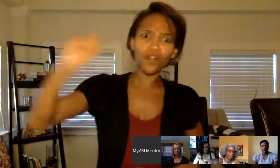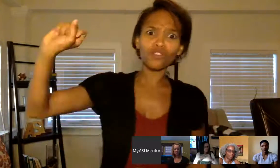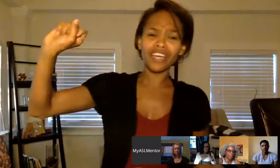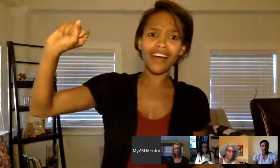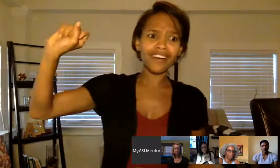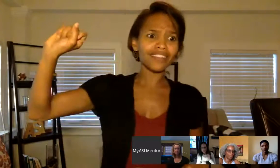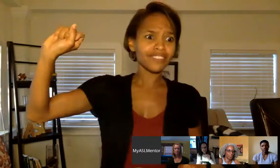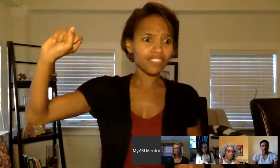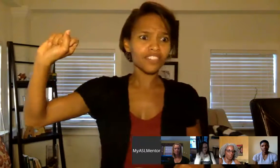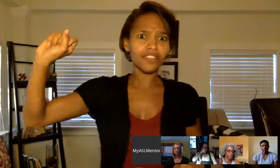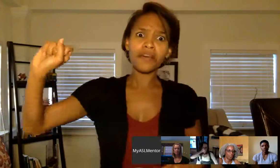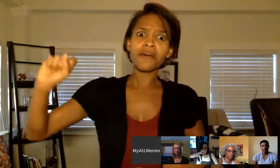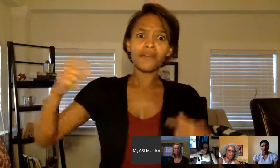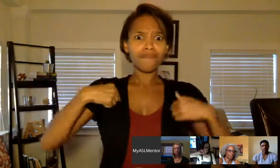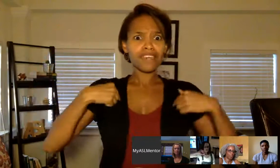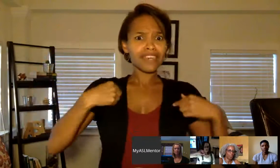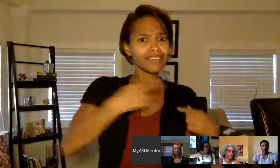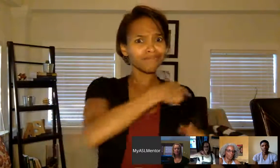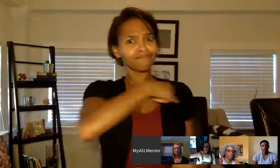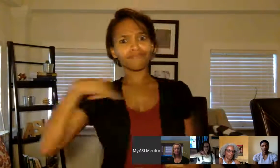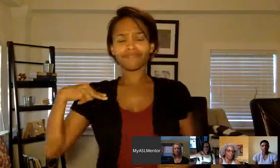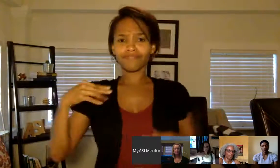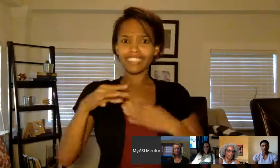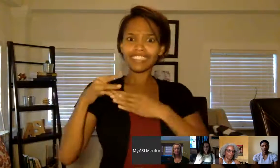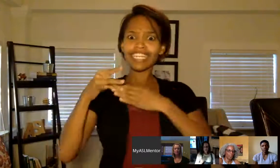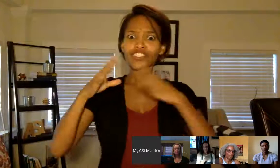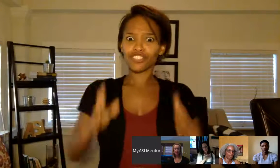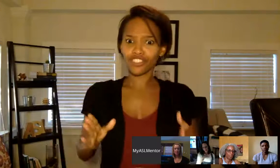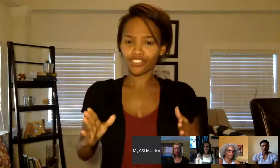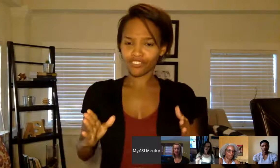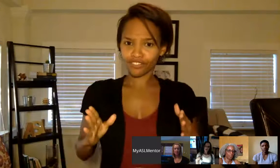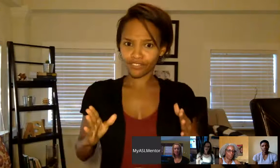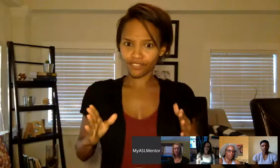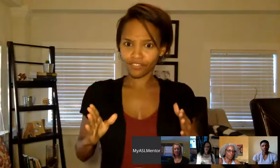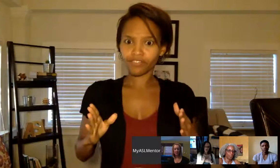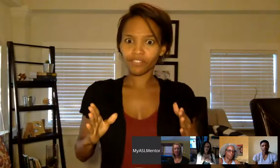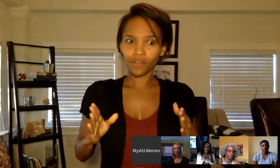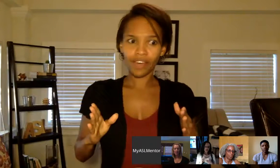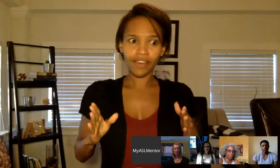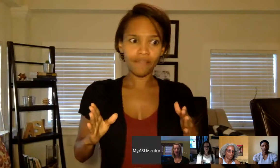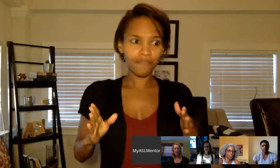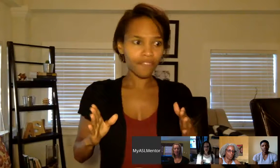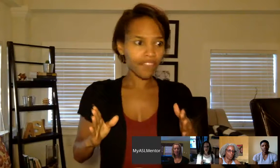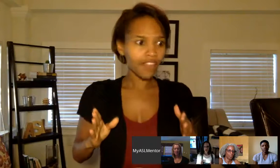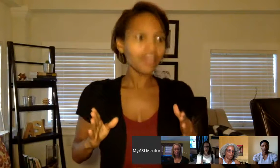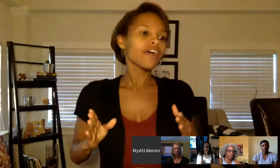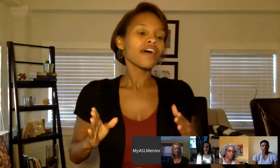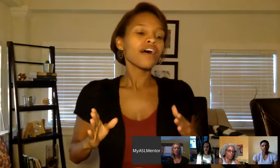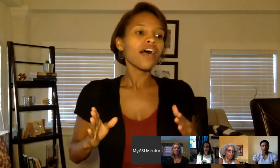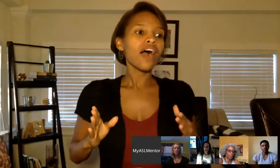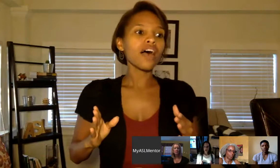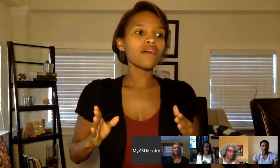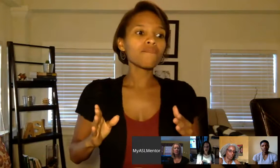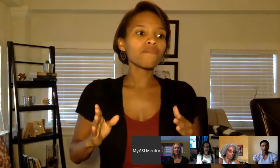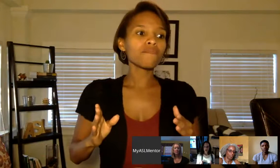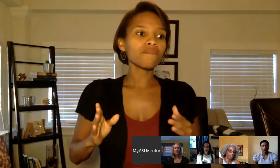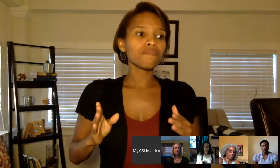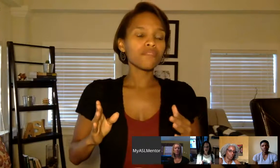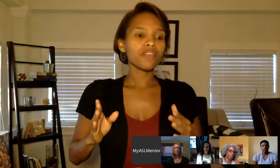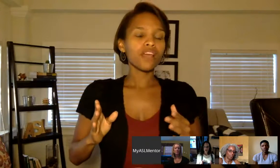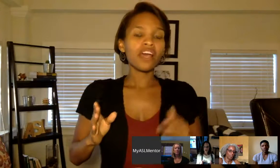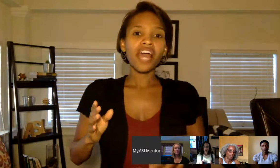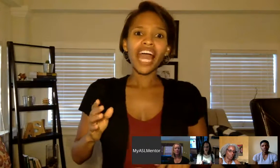change, protest. Me, leader. Okay?